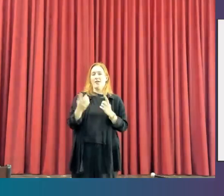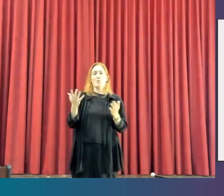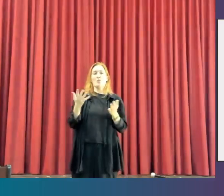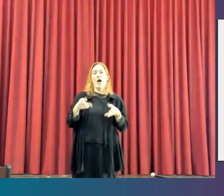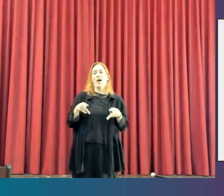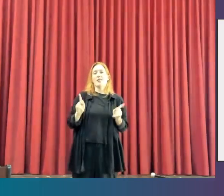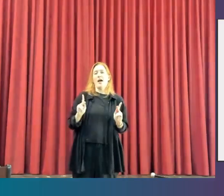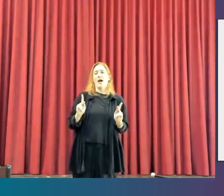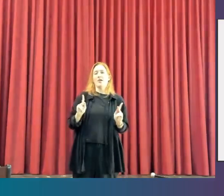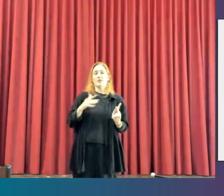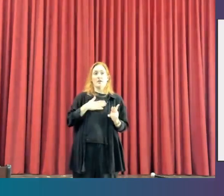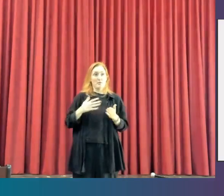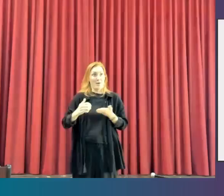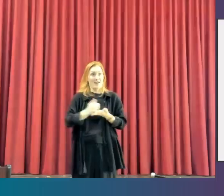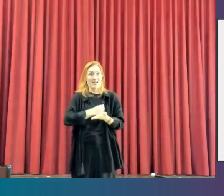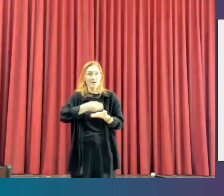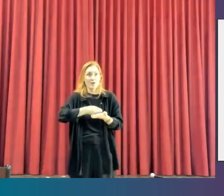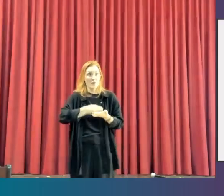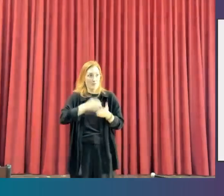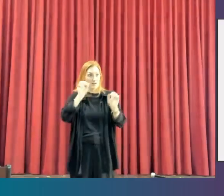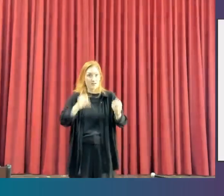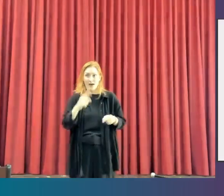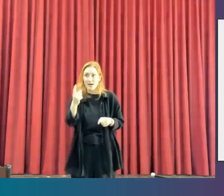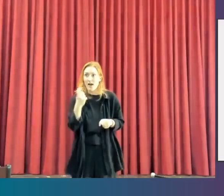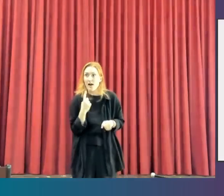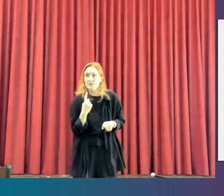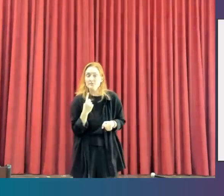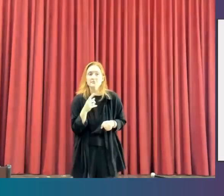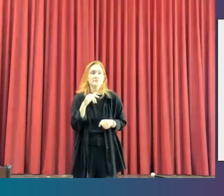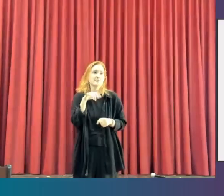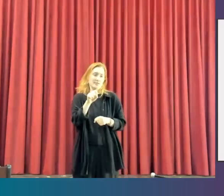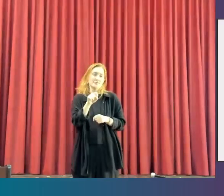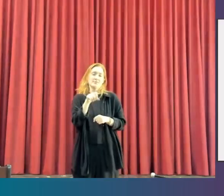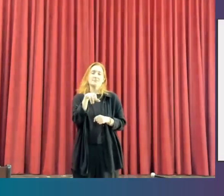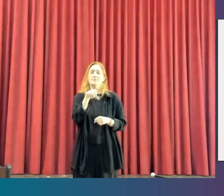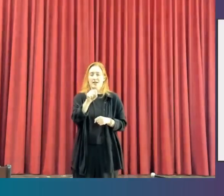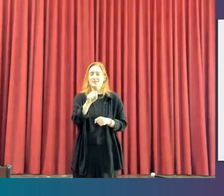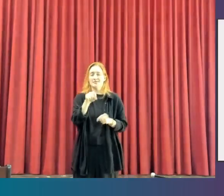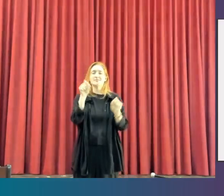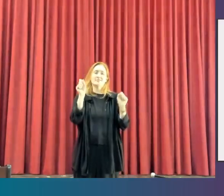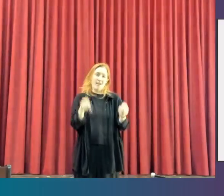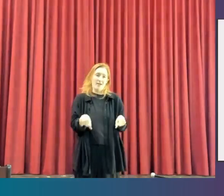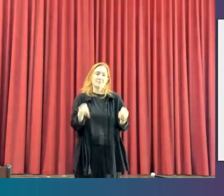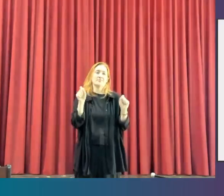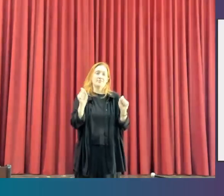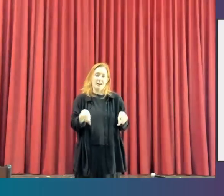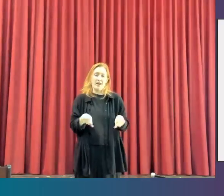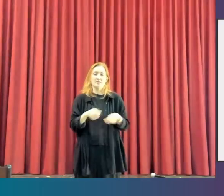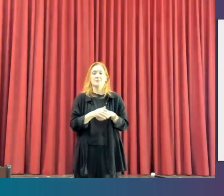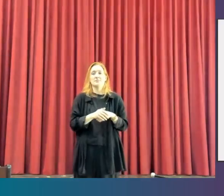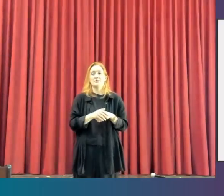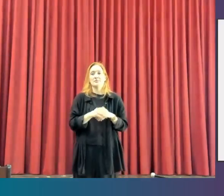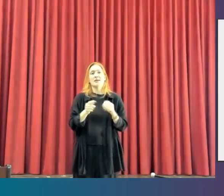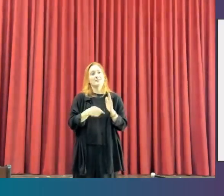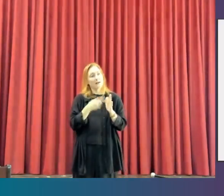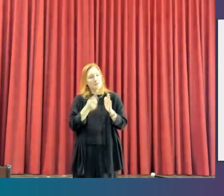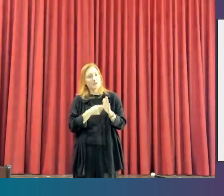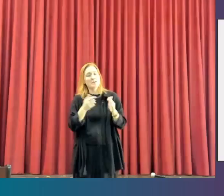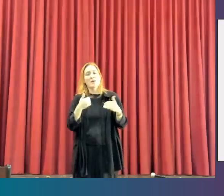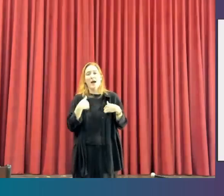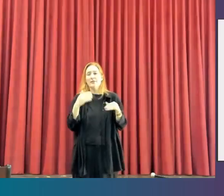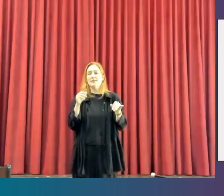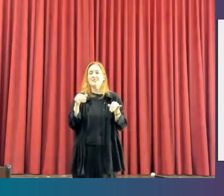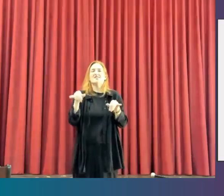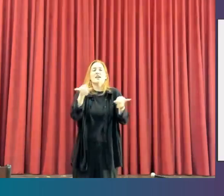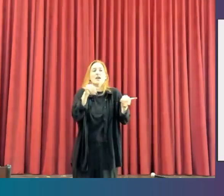my income as a renter? So the answer is yes, right? We talked about there can be that income standard,